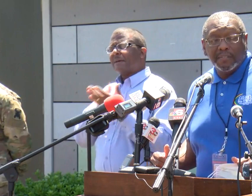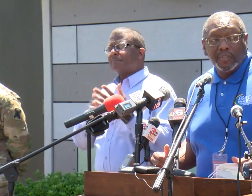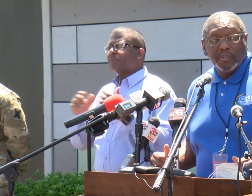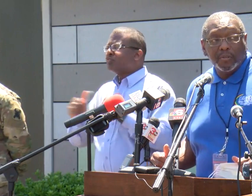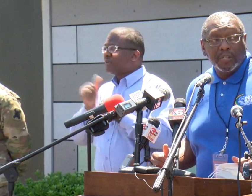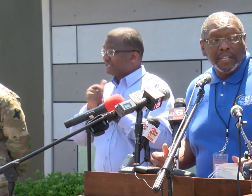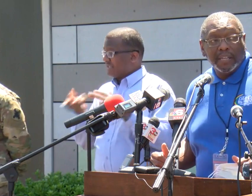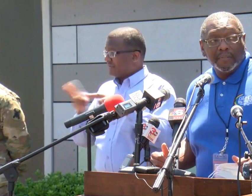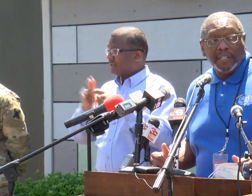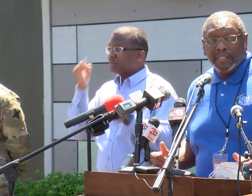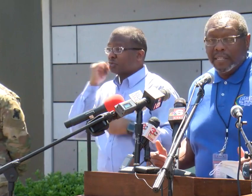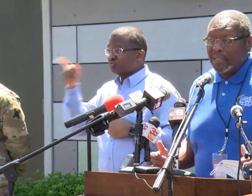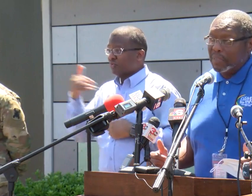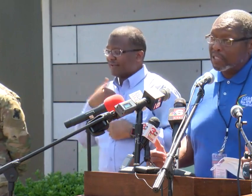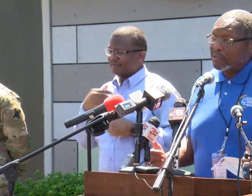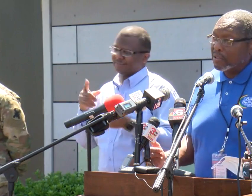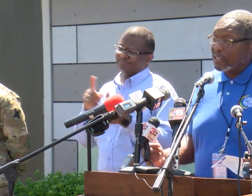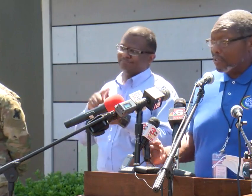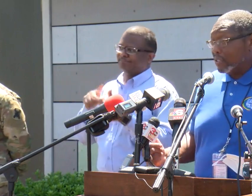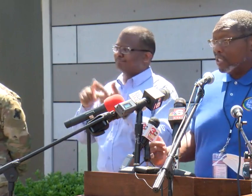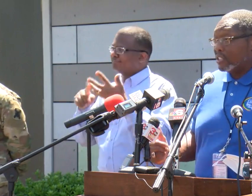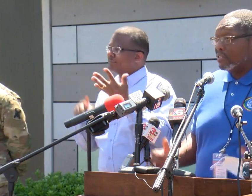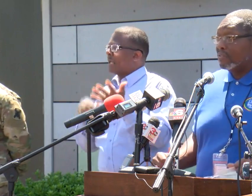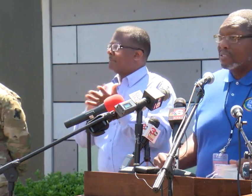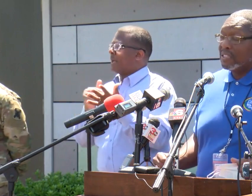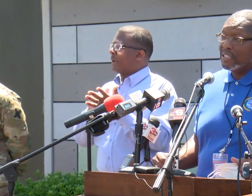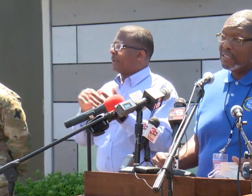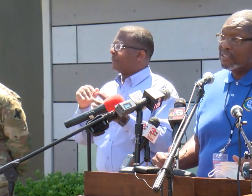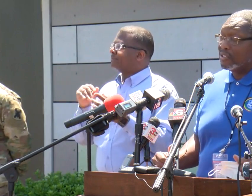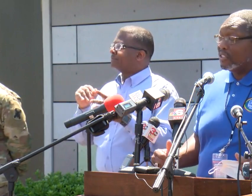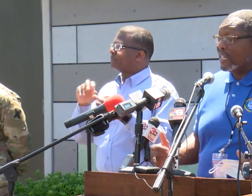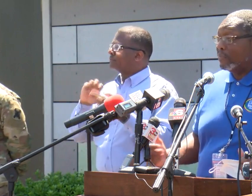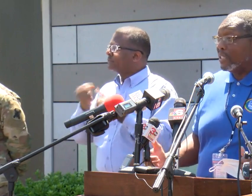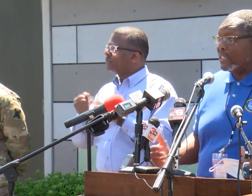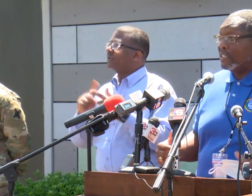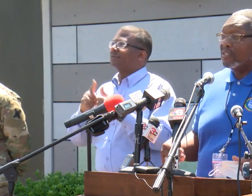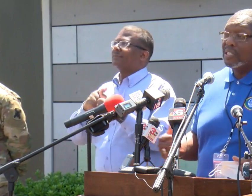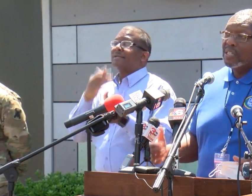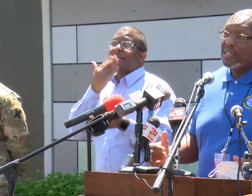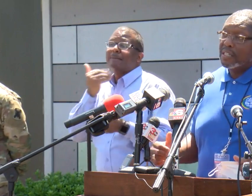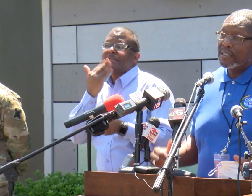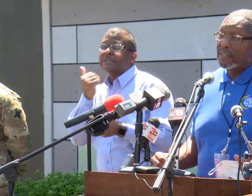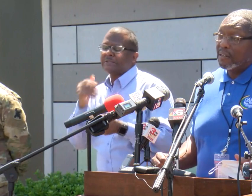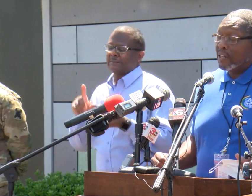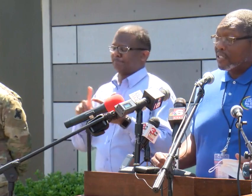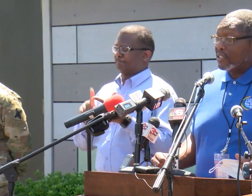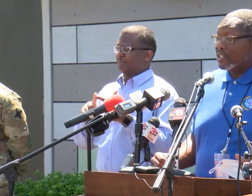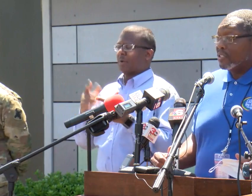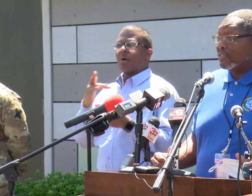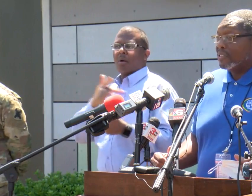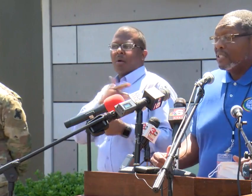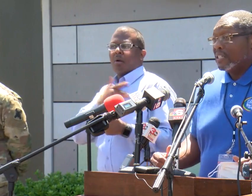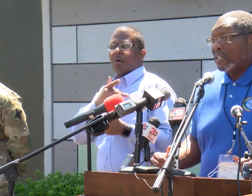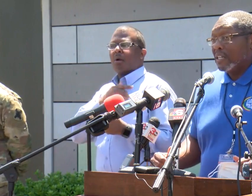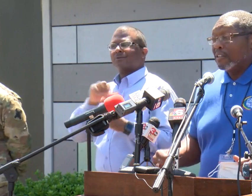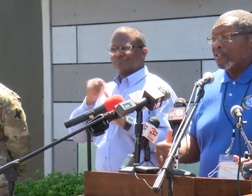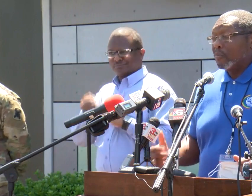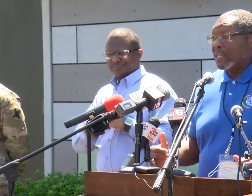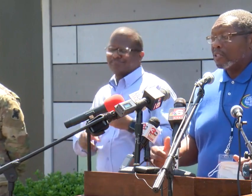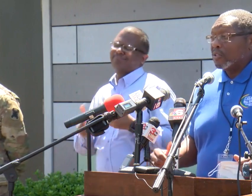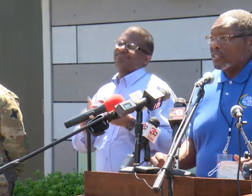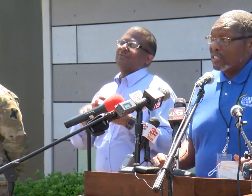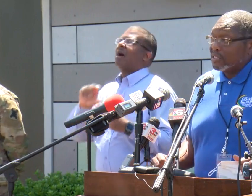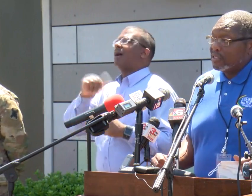COVID-19. If you have underlying medical conditions, such as diabetes, heart conditions,